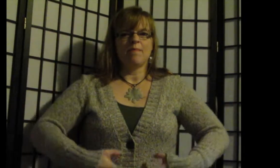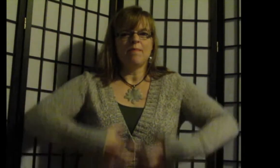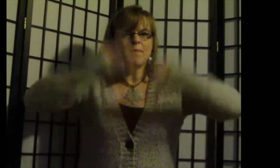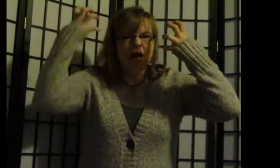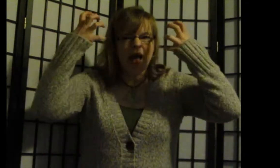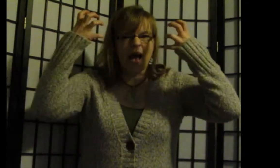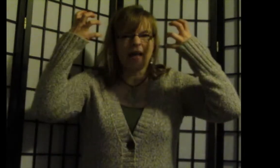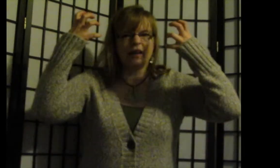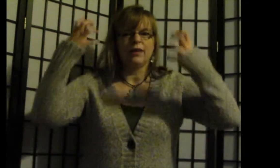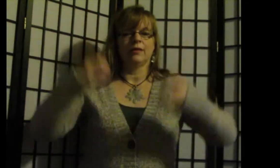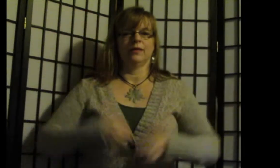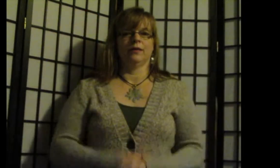Mad.